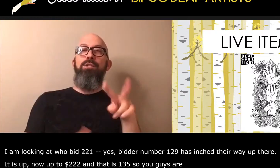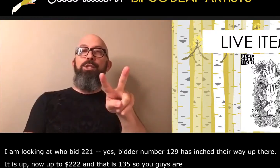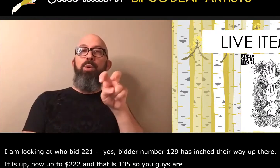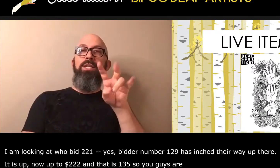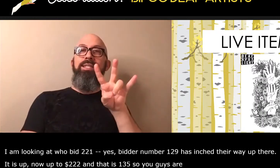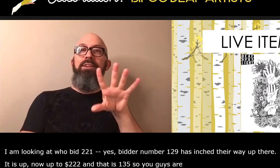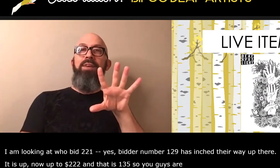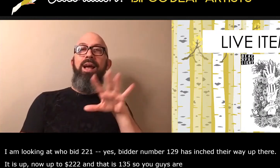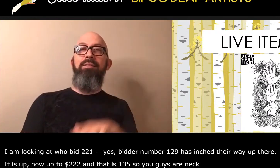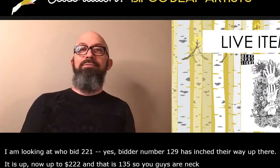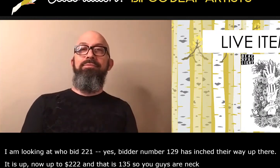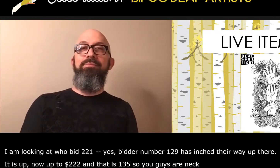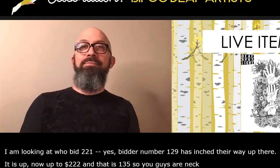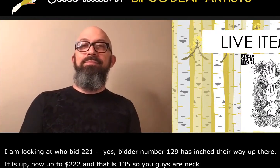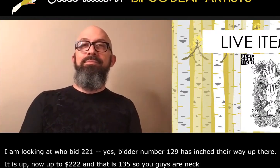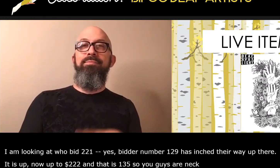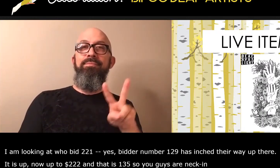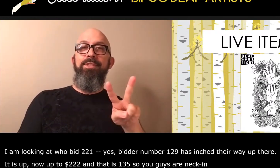We are at